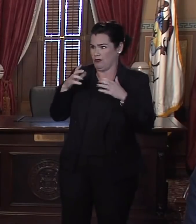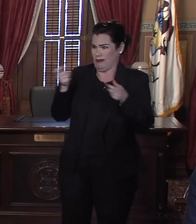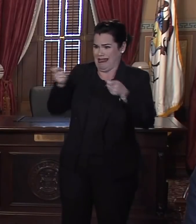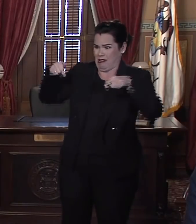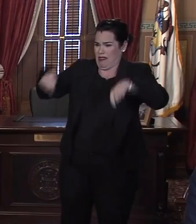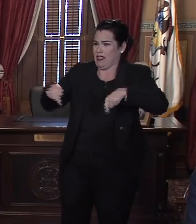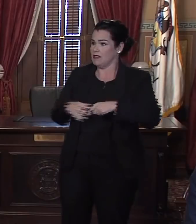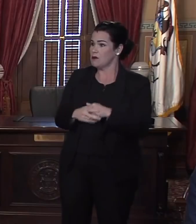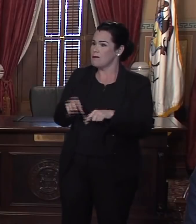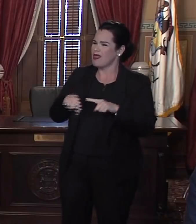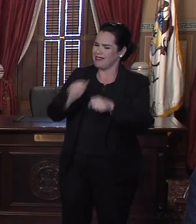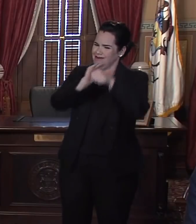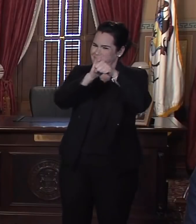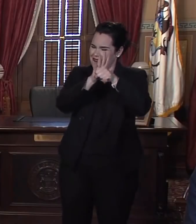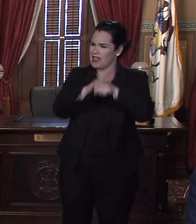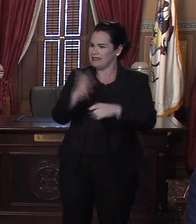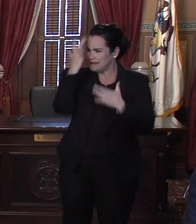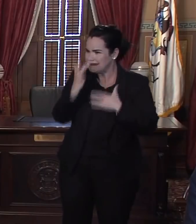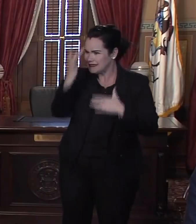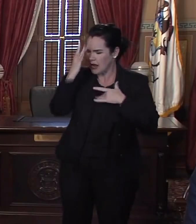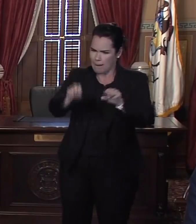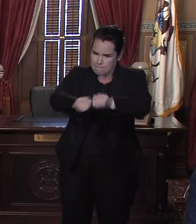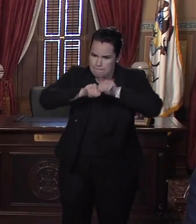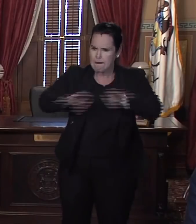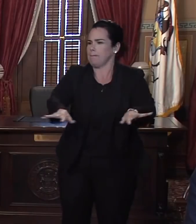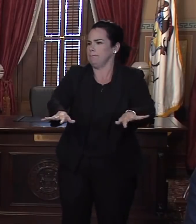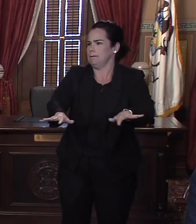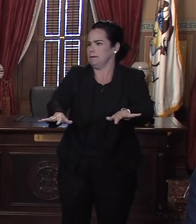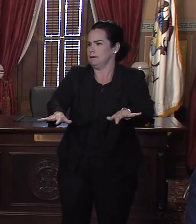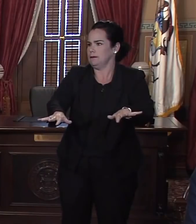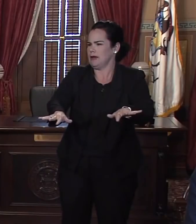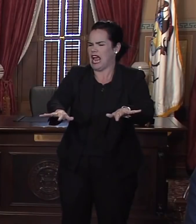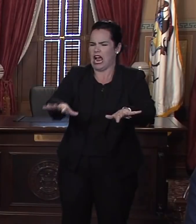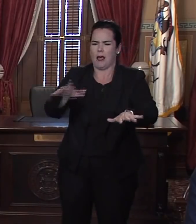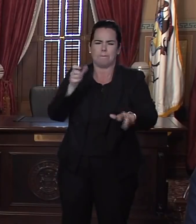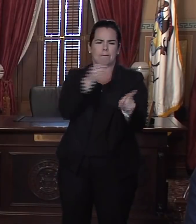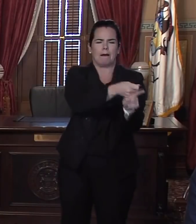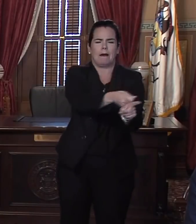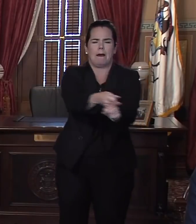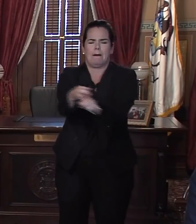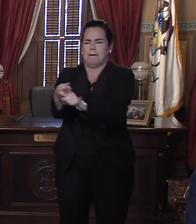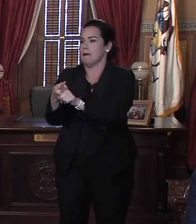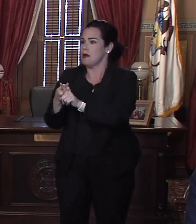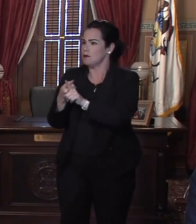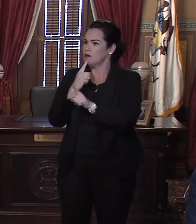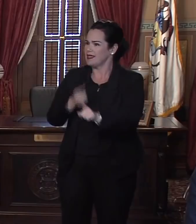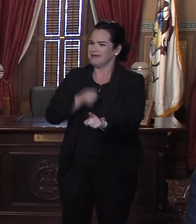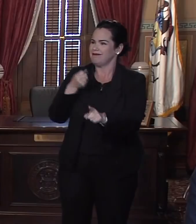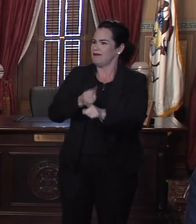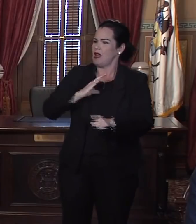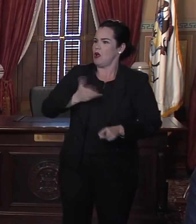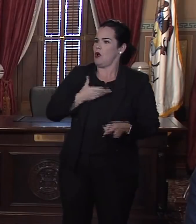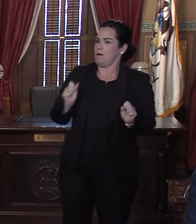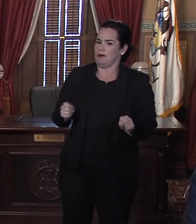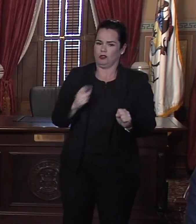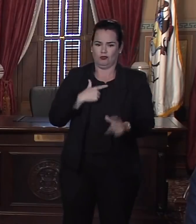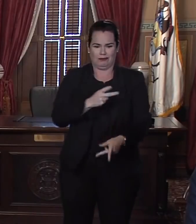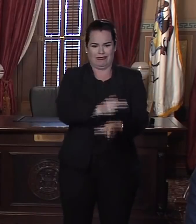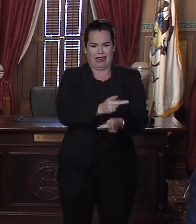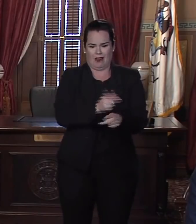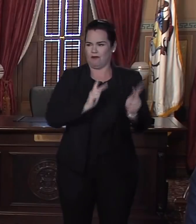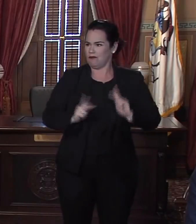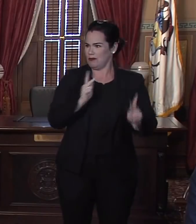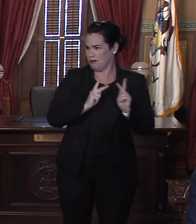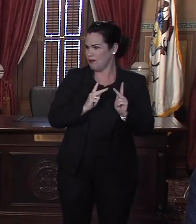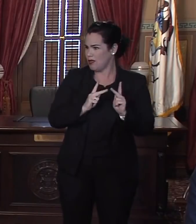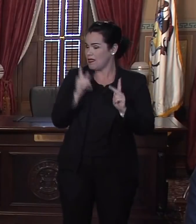this is a virus that is ravaging our state, that threatens the very ability of us to meet people's critical health care needs